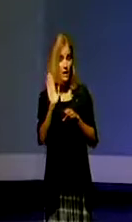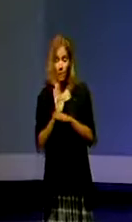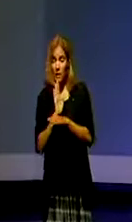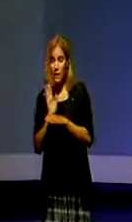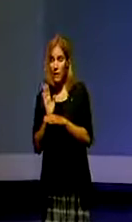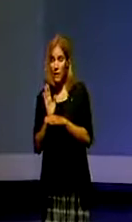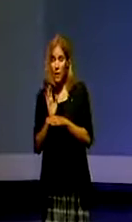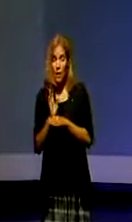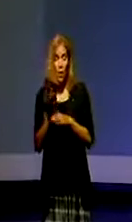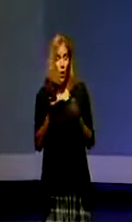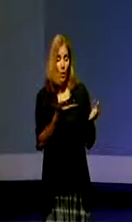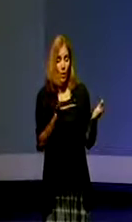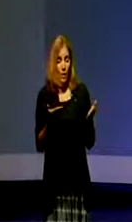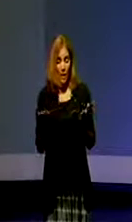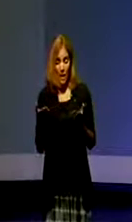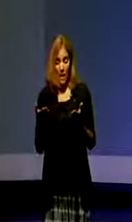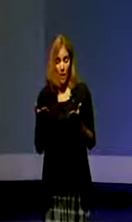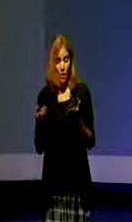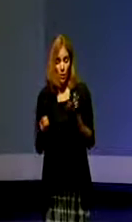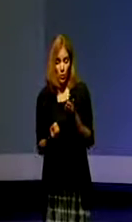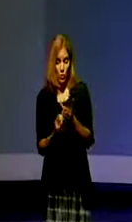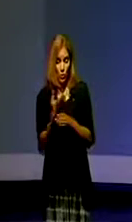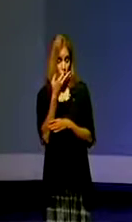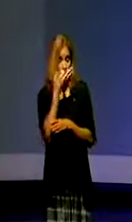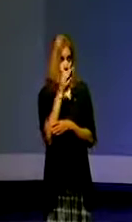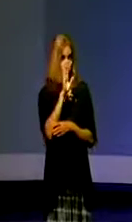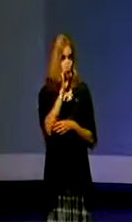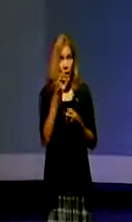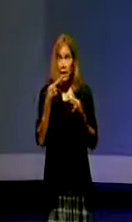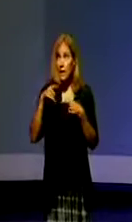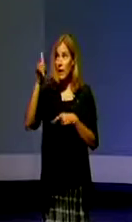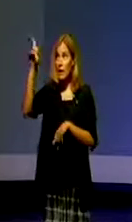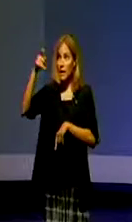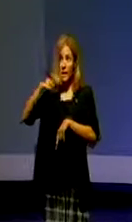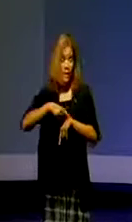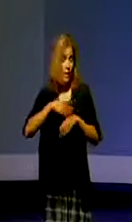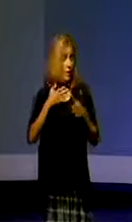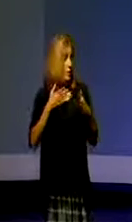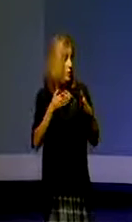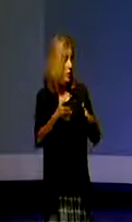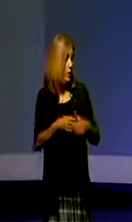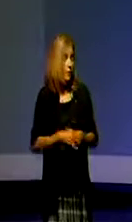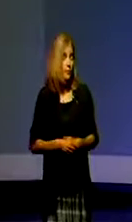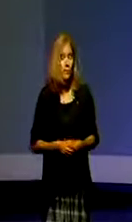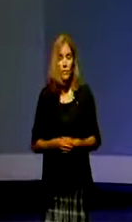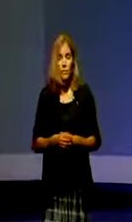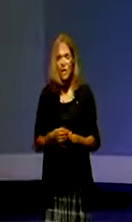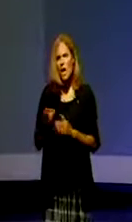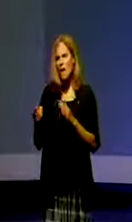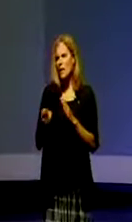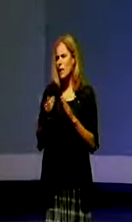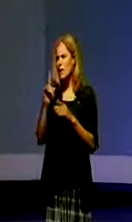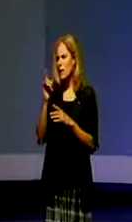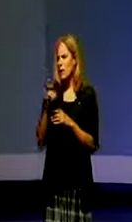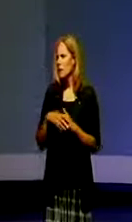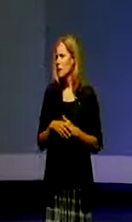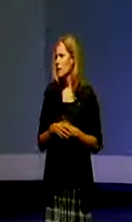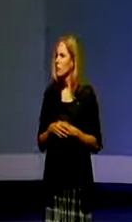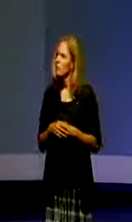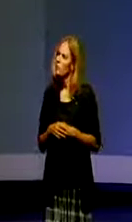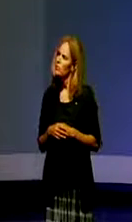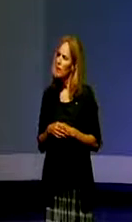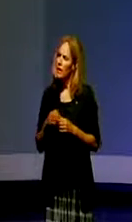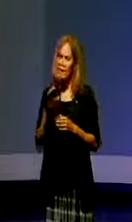is bringing that seed to fruit in His time and in His way. Someone once asked Hudson Taylor, the